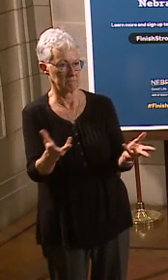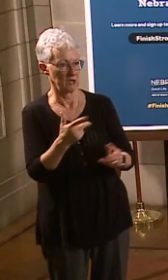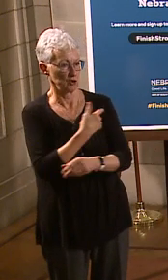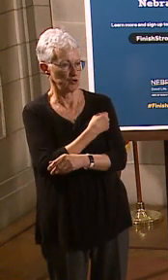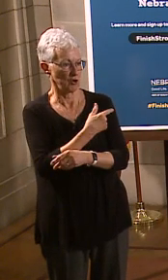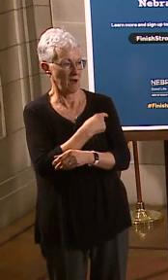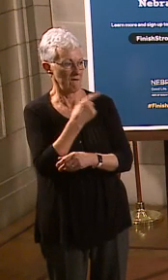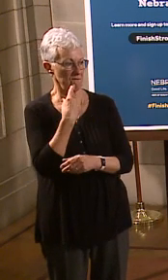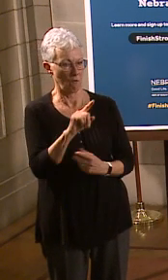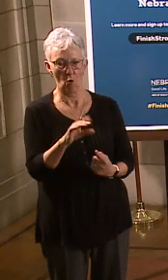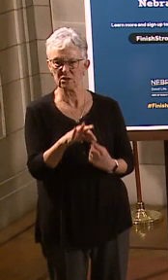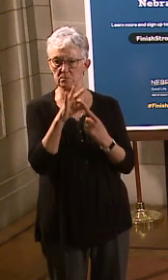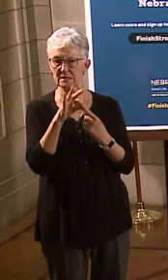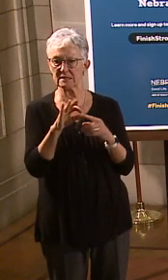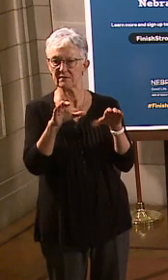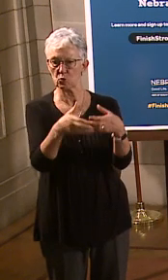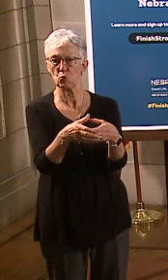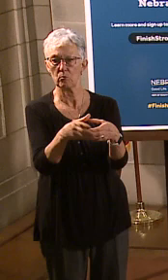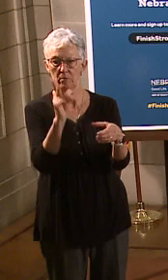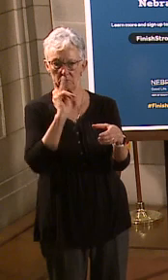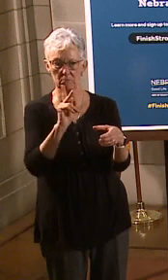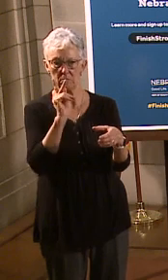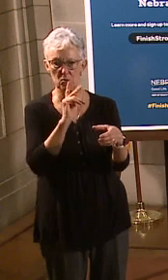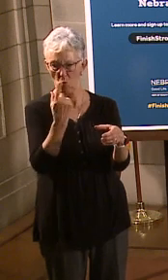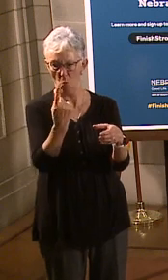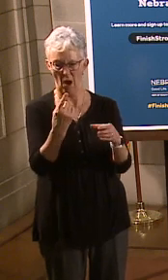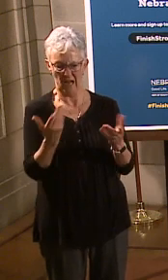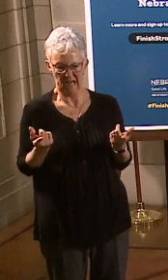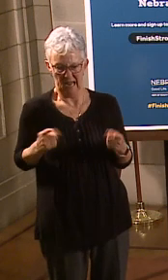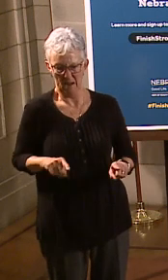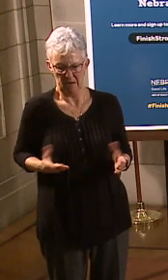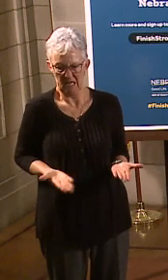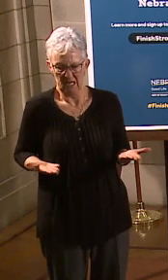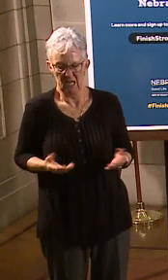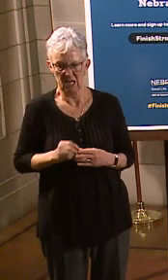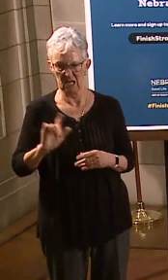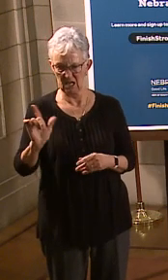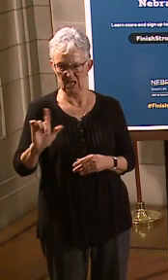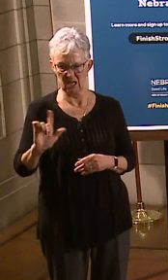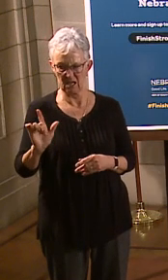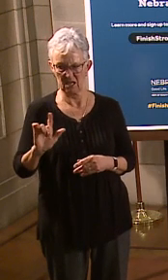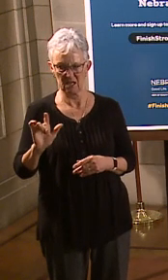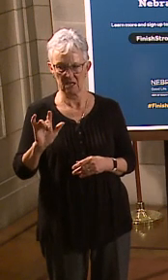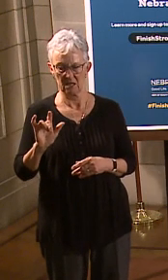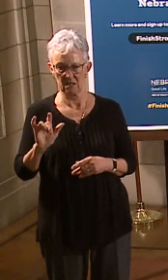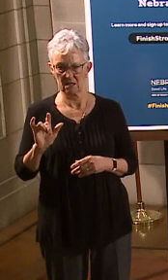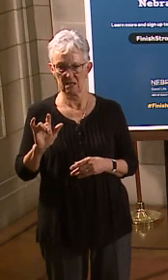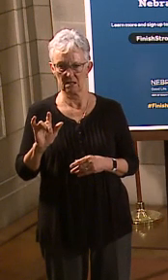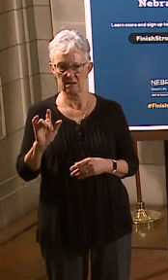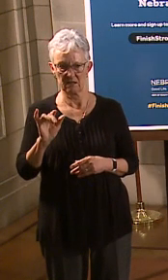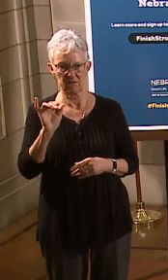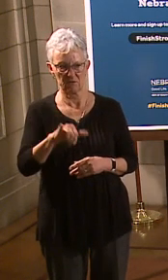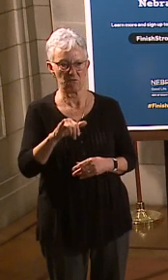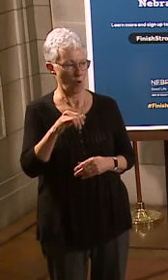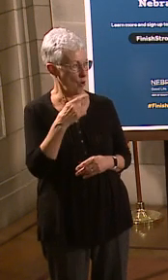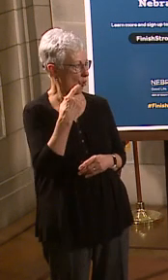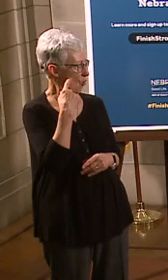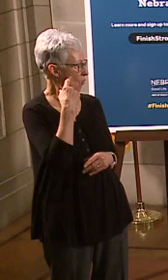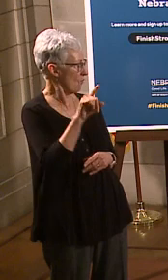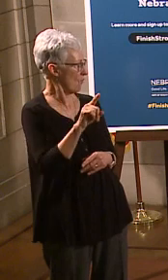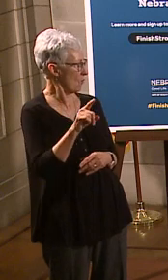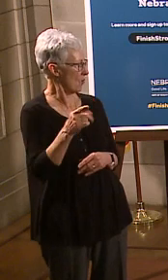and one in Lincoln is one recently that they had mentioned. And is that the one that